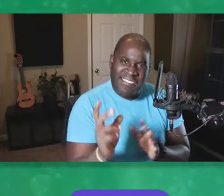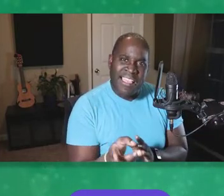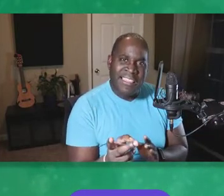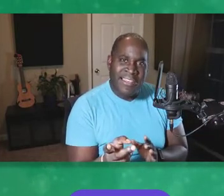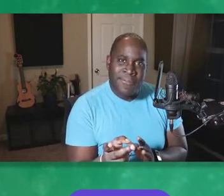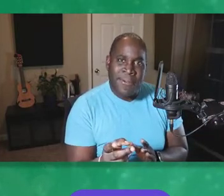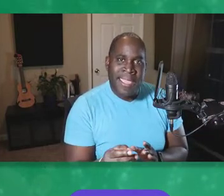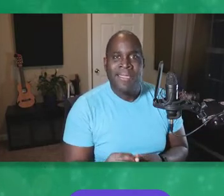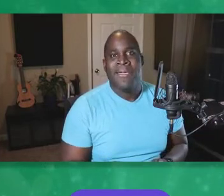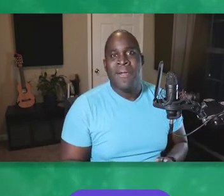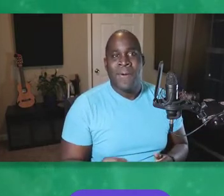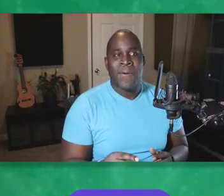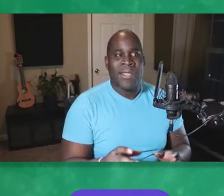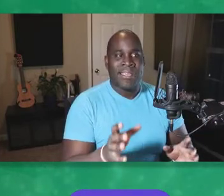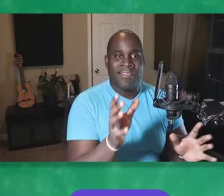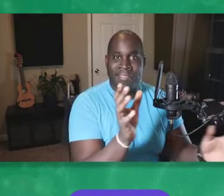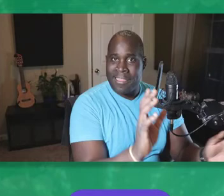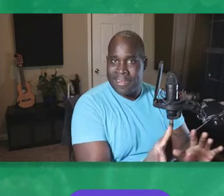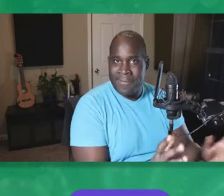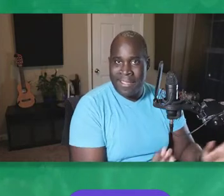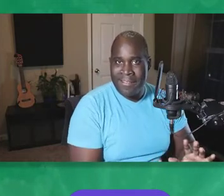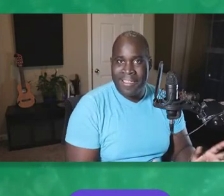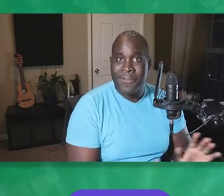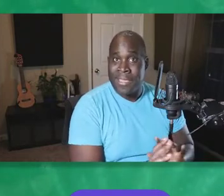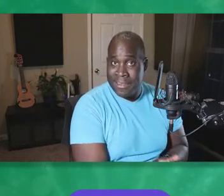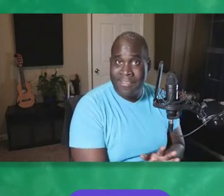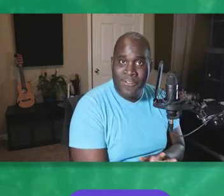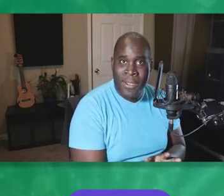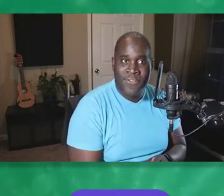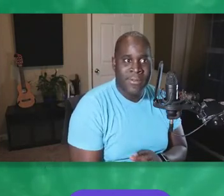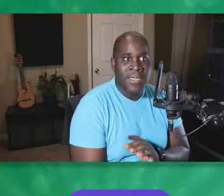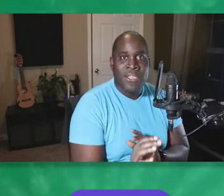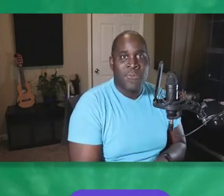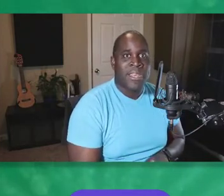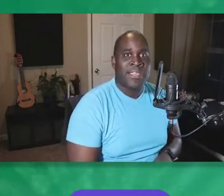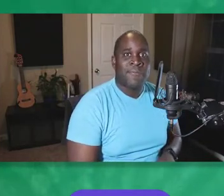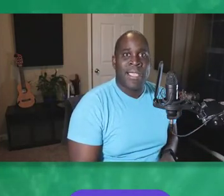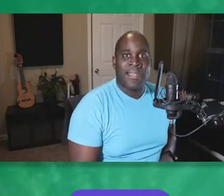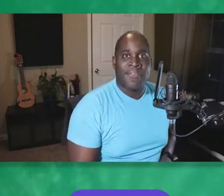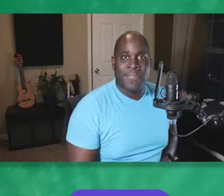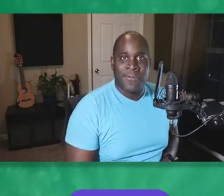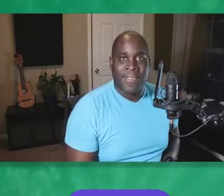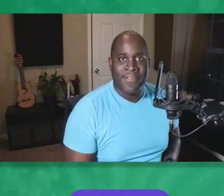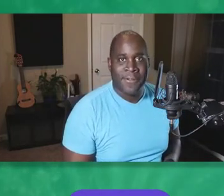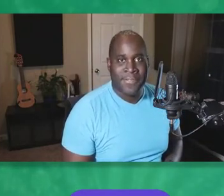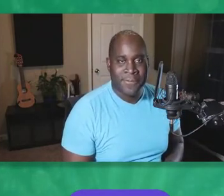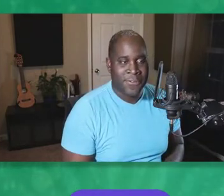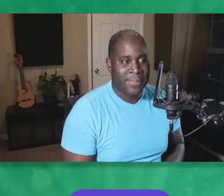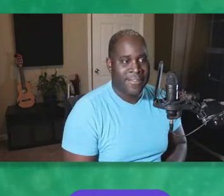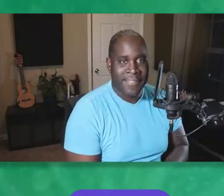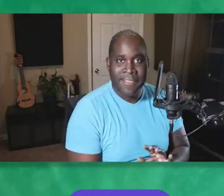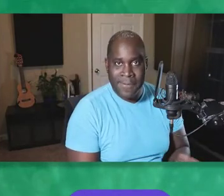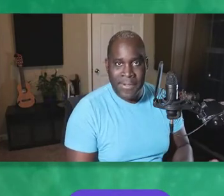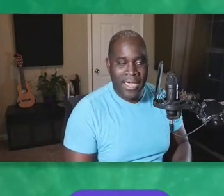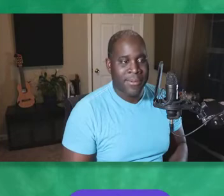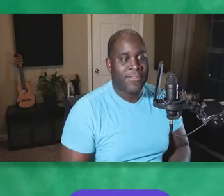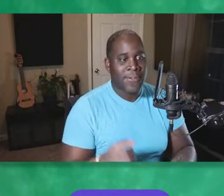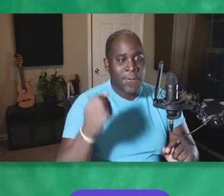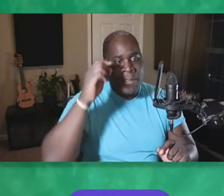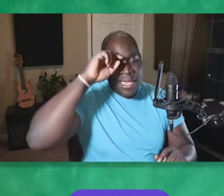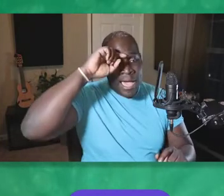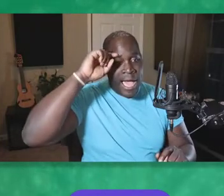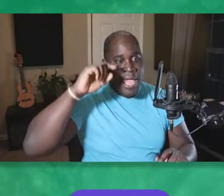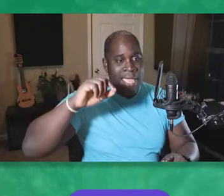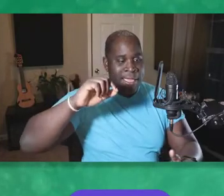in a slightly different way, or in a slightly different context or a heated situation, you may not even recognize what those signs are in the first place, and that's very common.